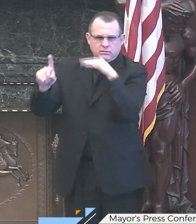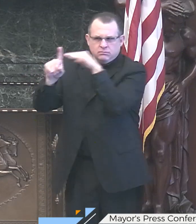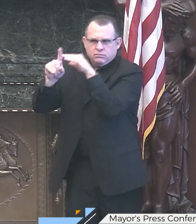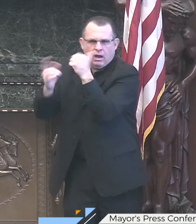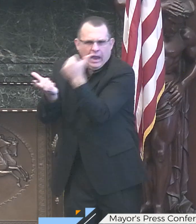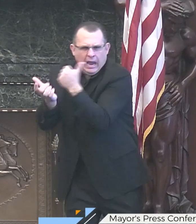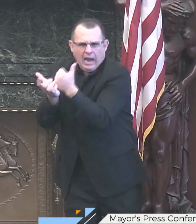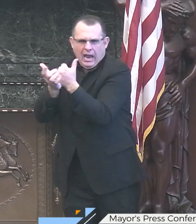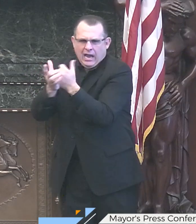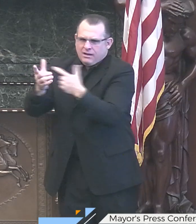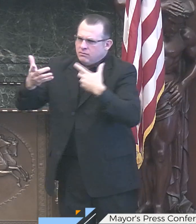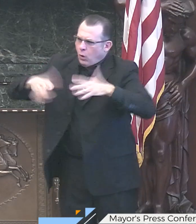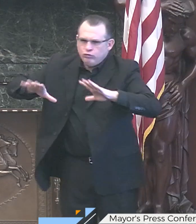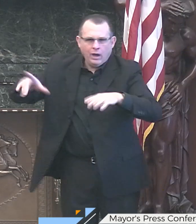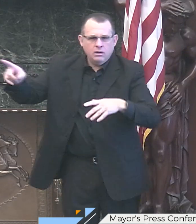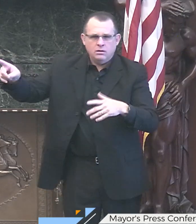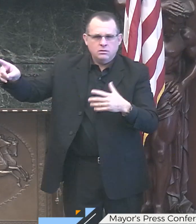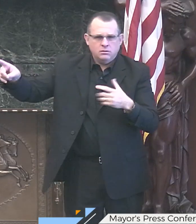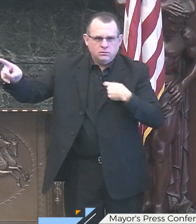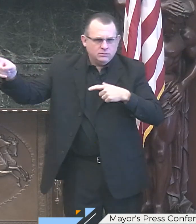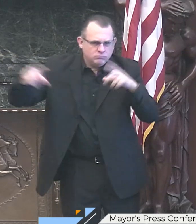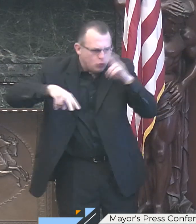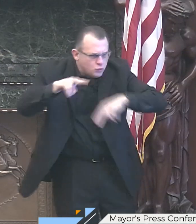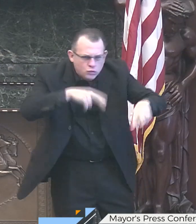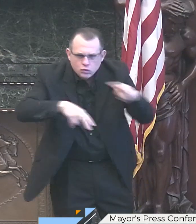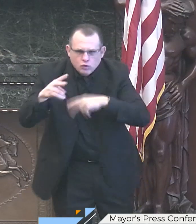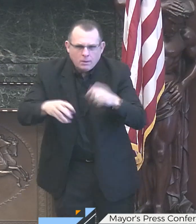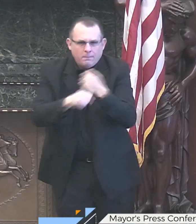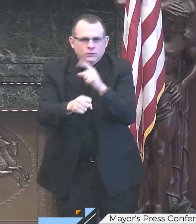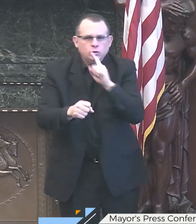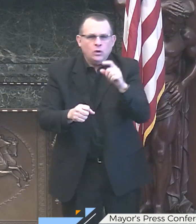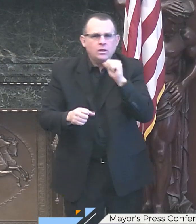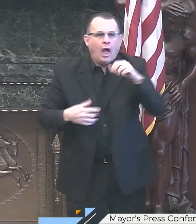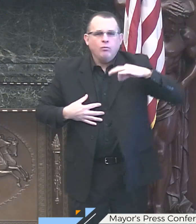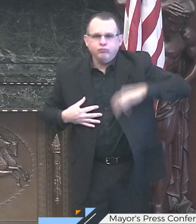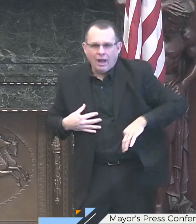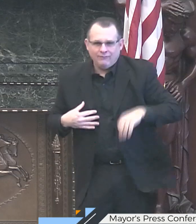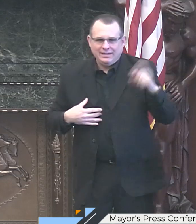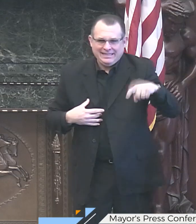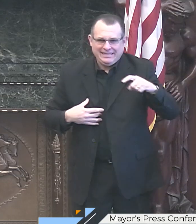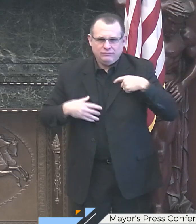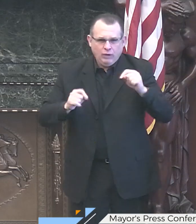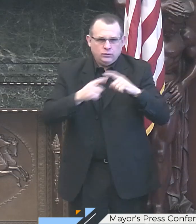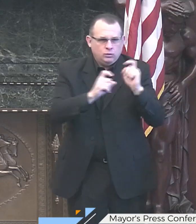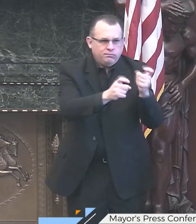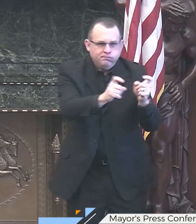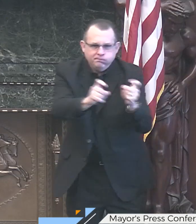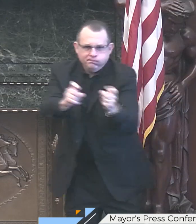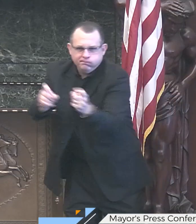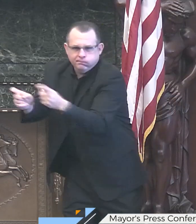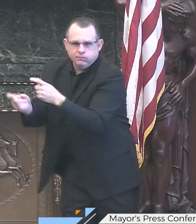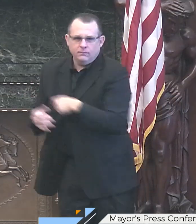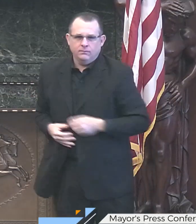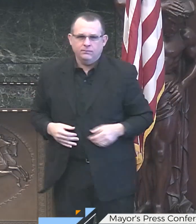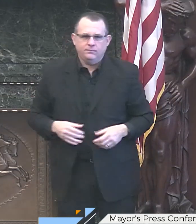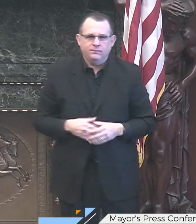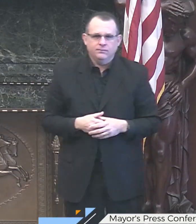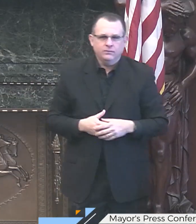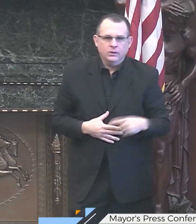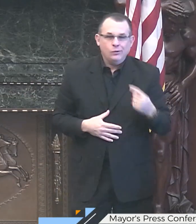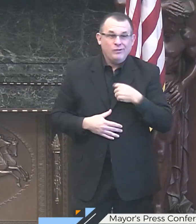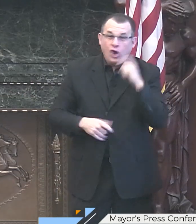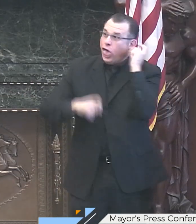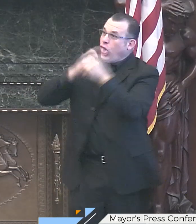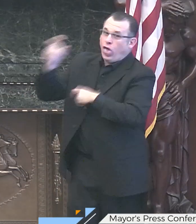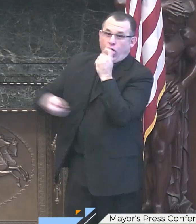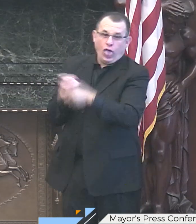more resources to nonprofits as soon as possible. Again, these funds will go to trusted nonprofits on the front line of this